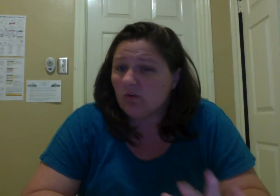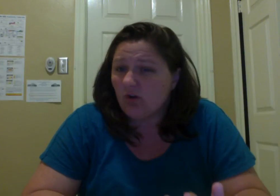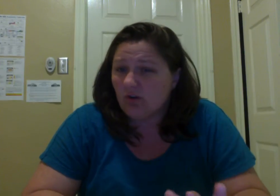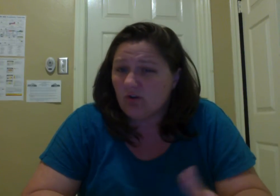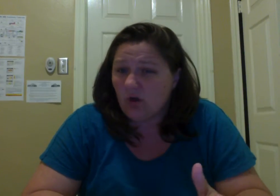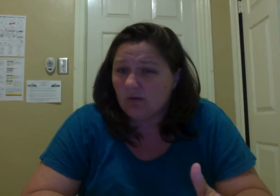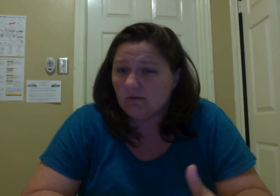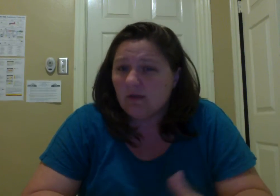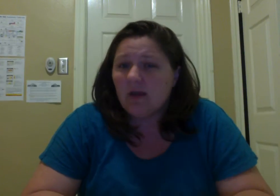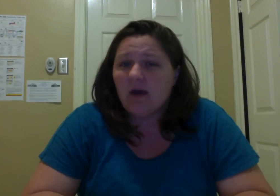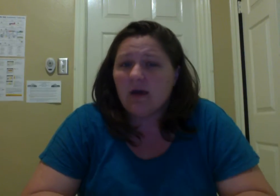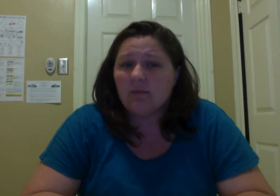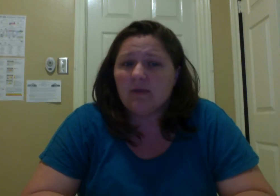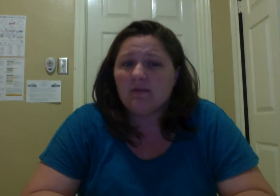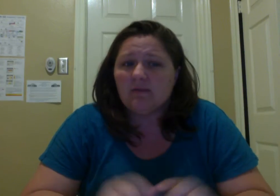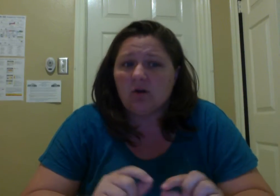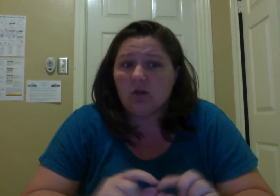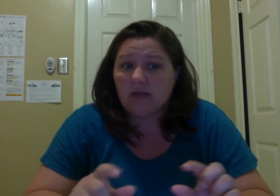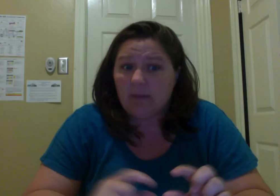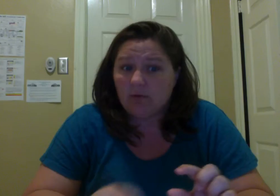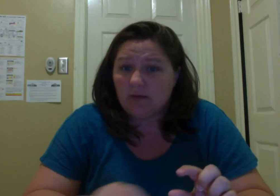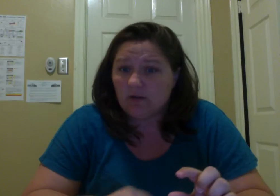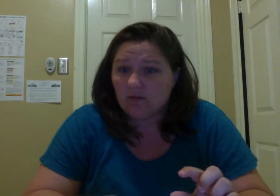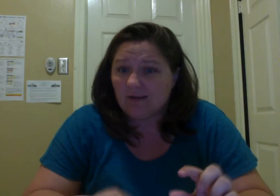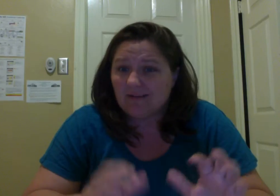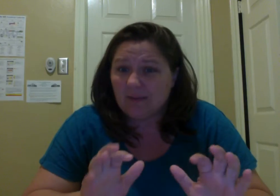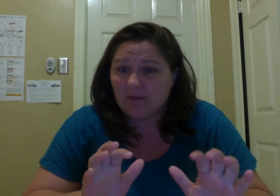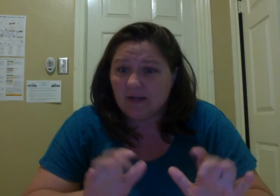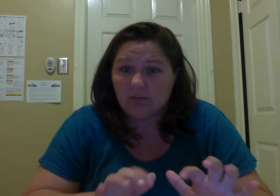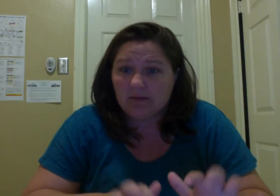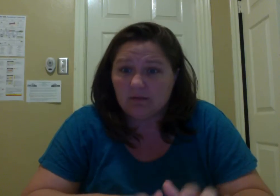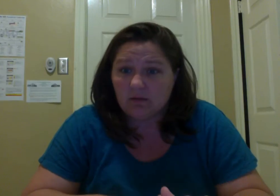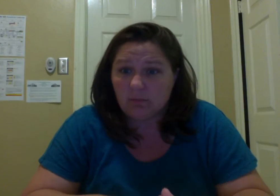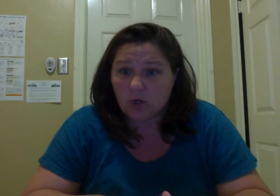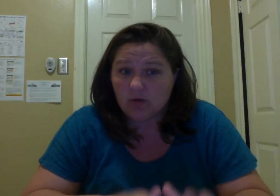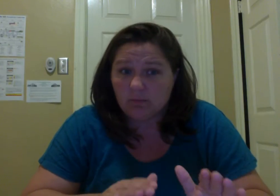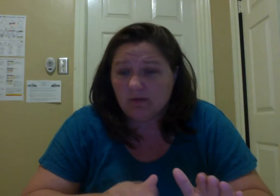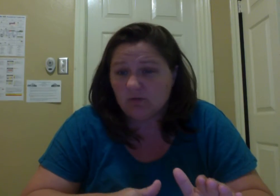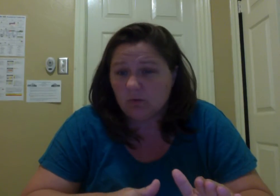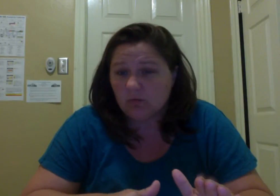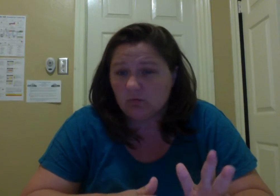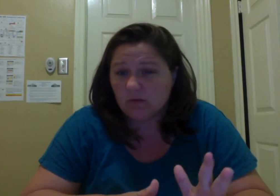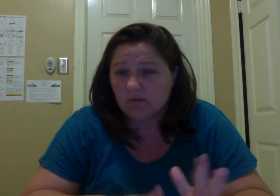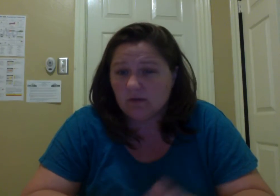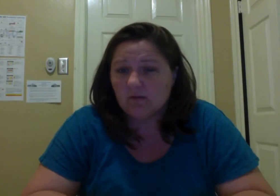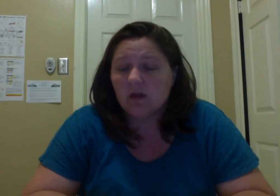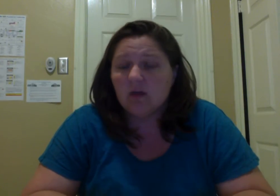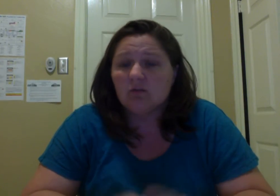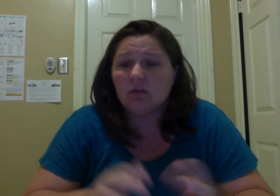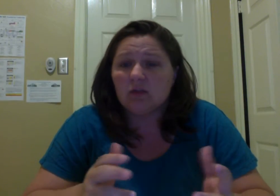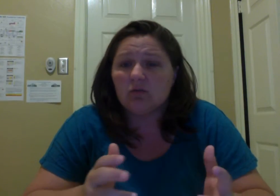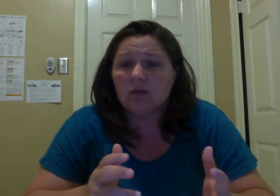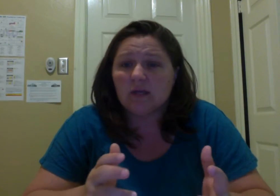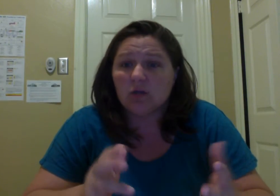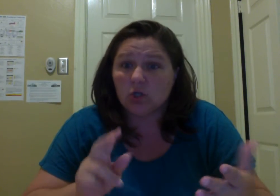a gloss. It's all in capital letters, and I typed it out based on the parts from pages 1 through 26 so that you can look